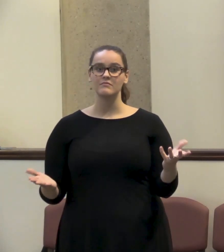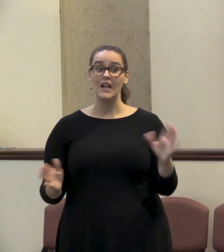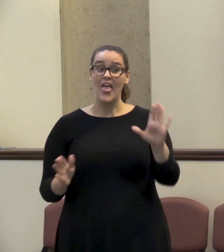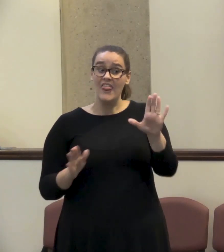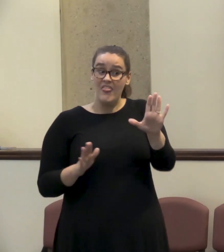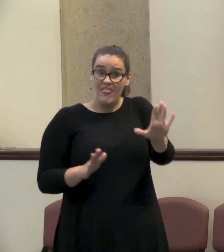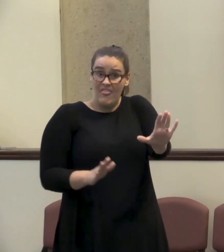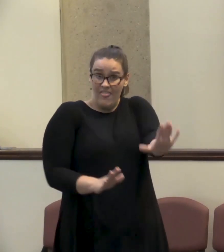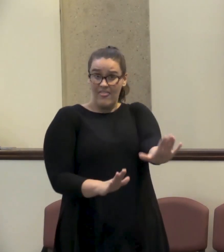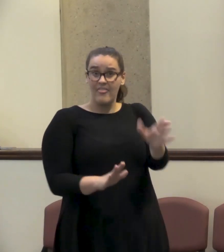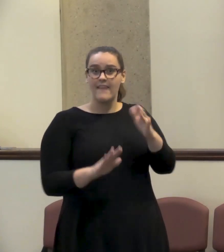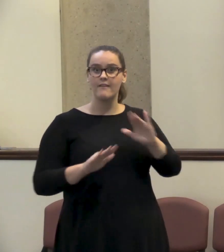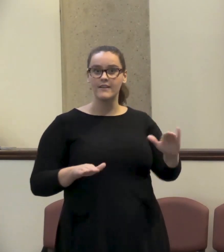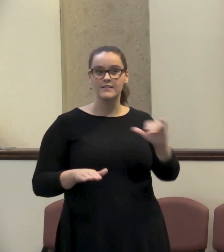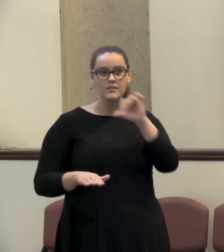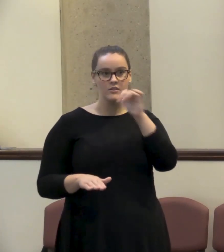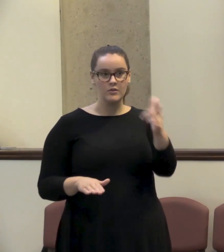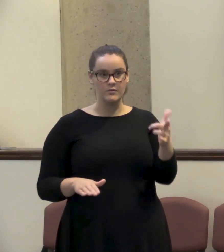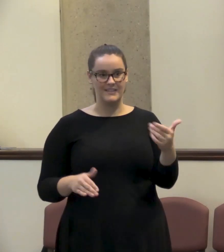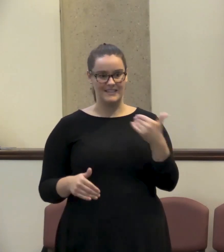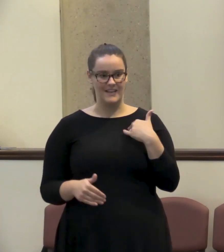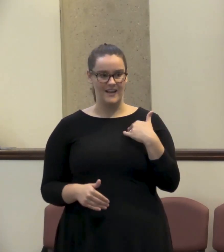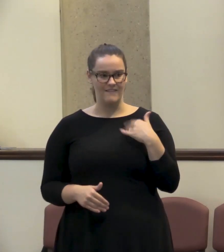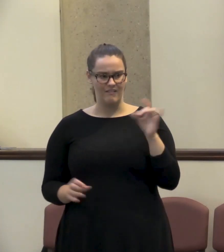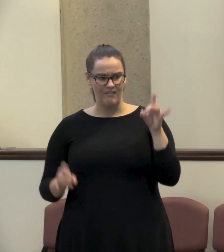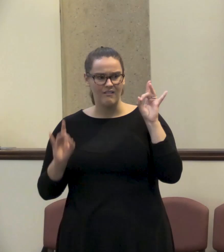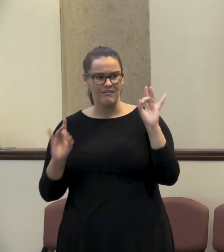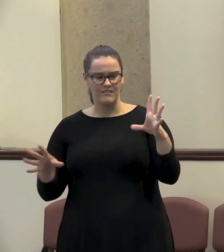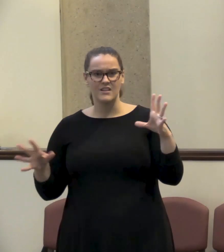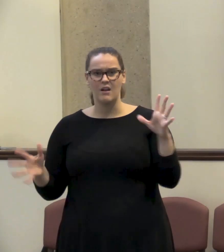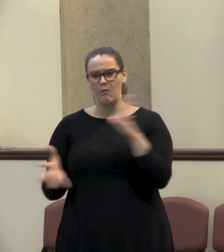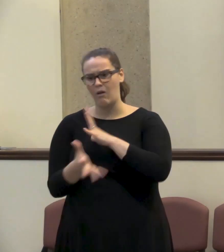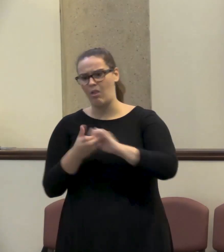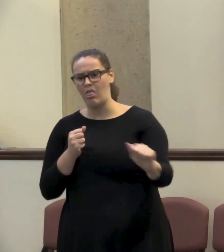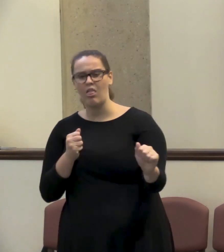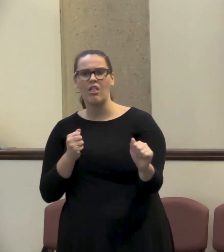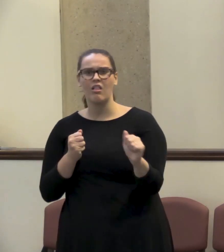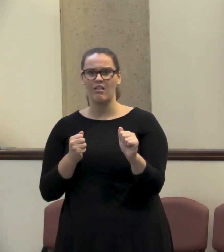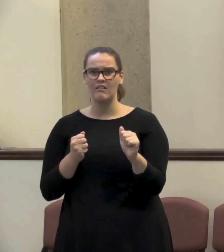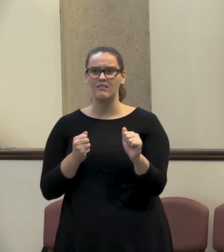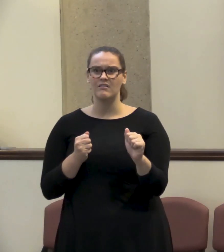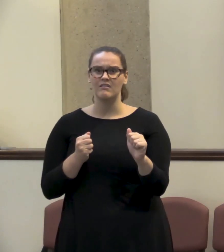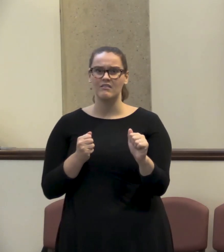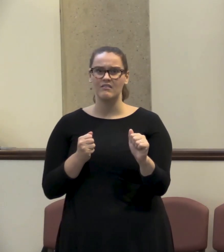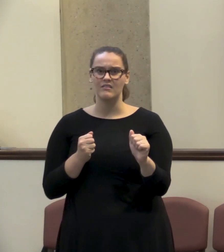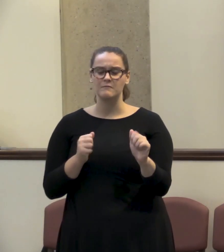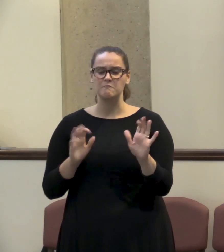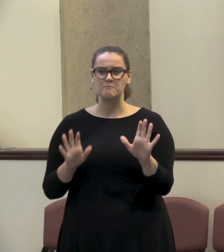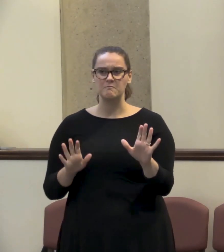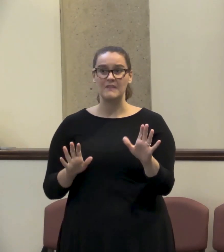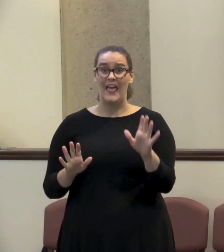kids don't need to inherit an ungodly mess, which is where we appear to be going. So